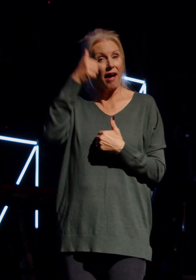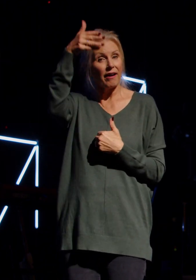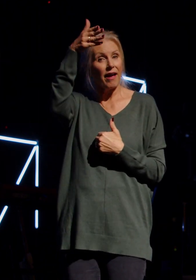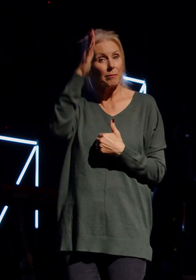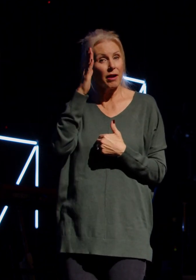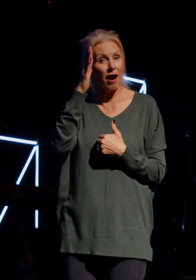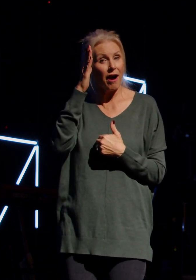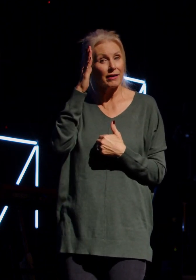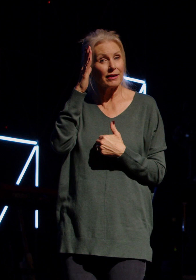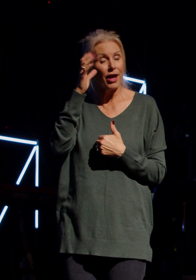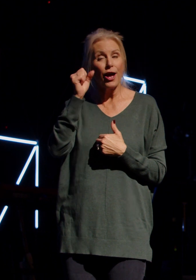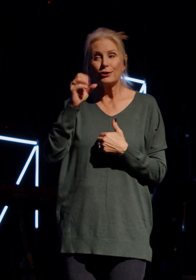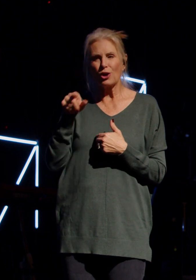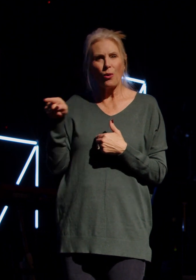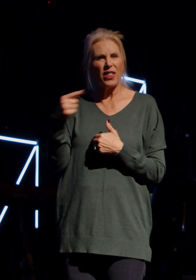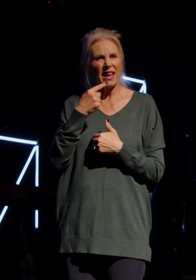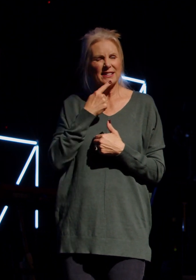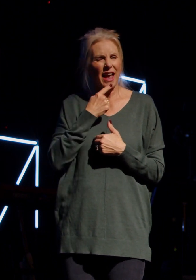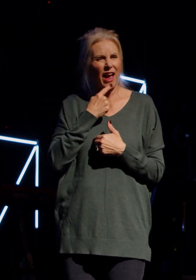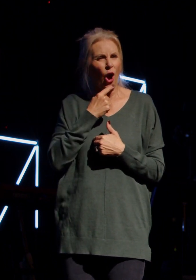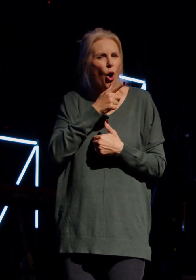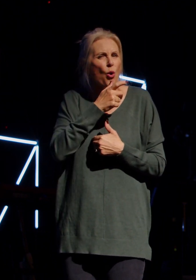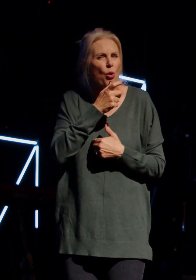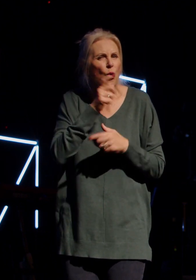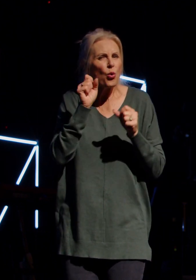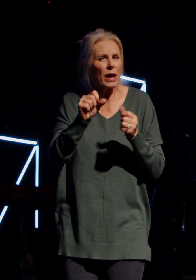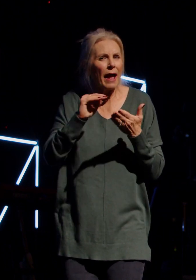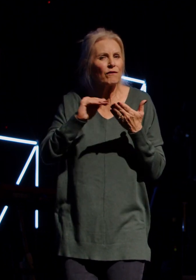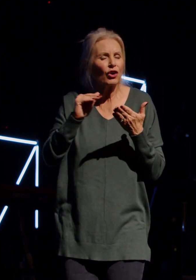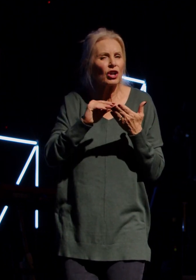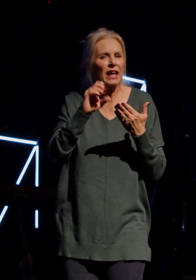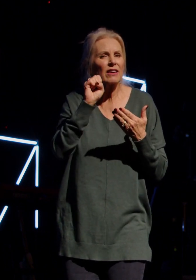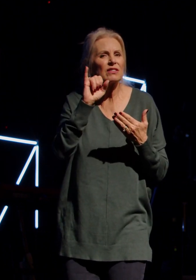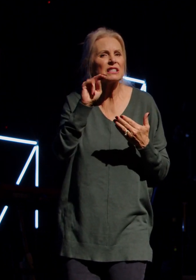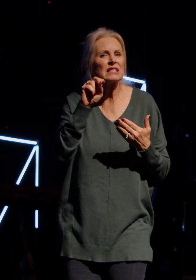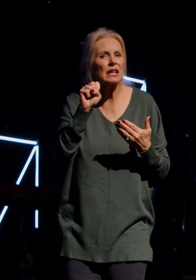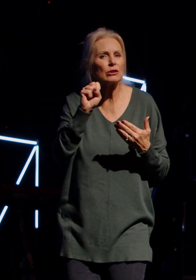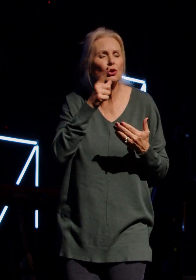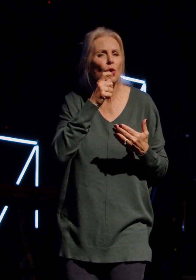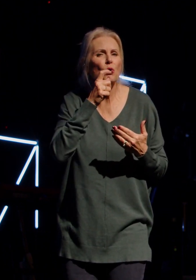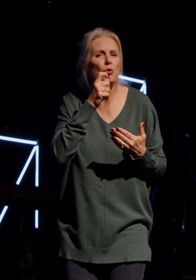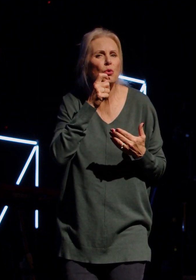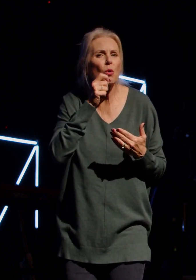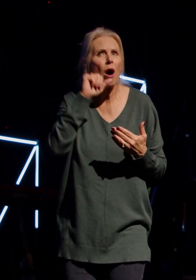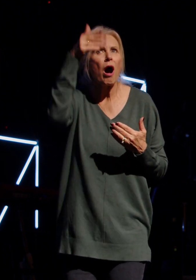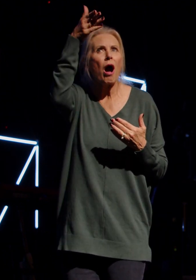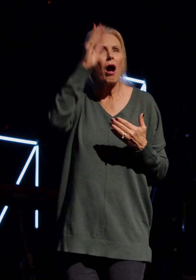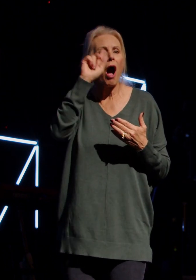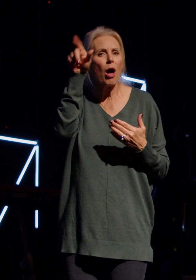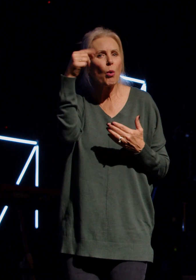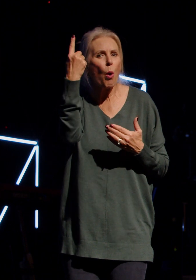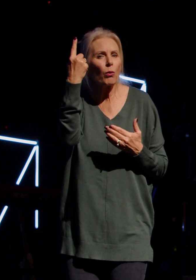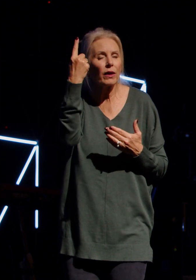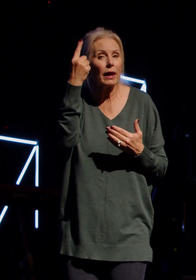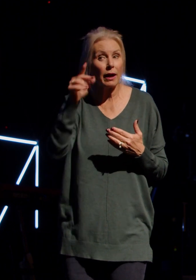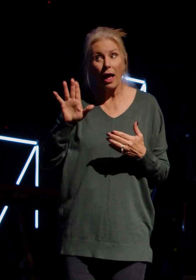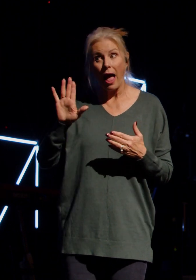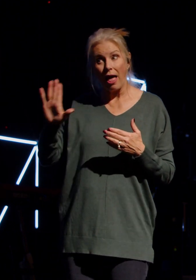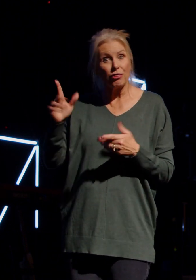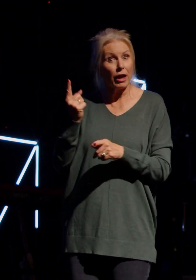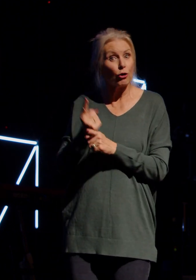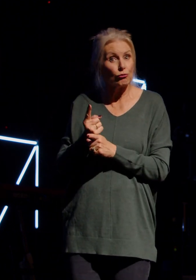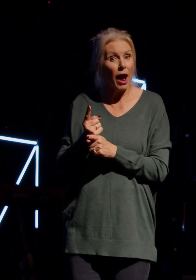7, who can forgive sins but God alone? Now here's the things about the religious leaders. They're actually correct at this